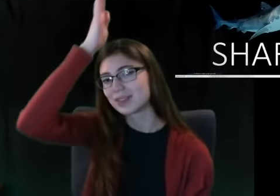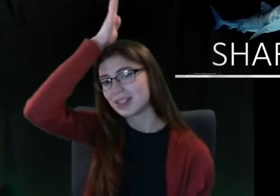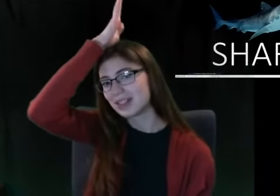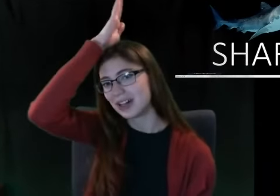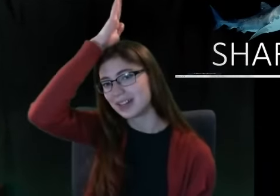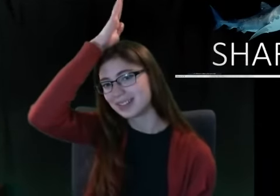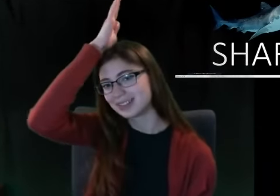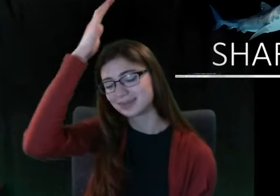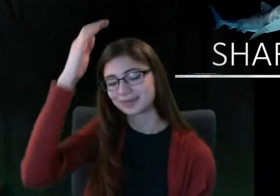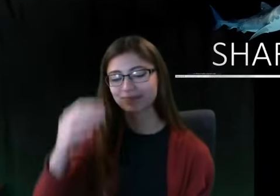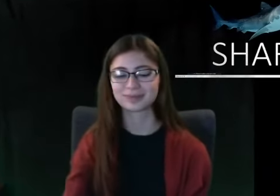Shark.